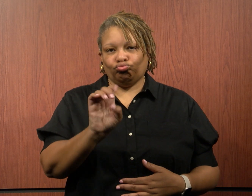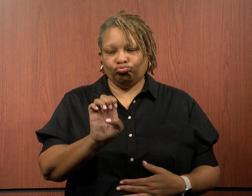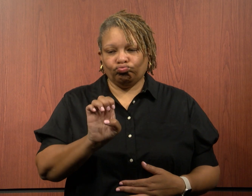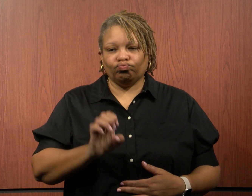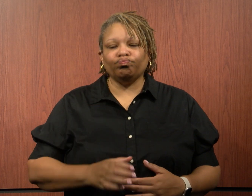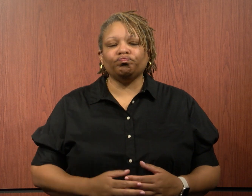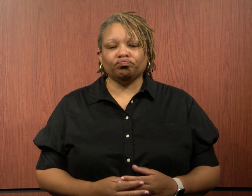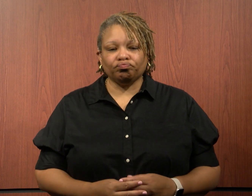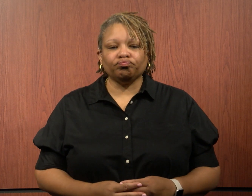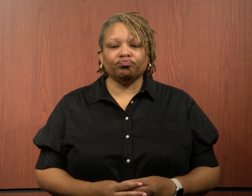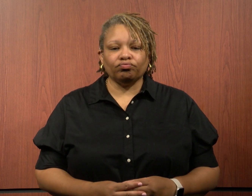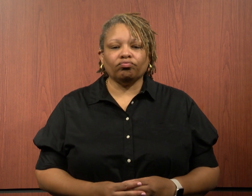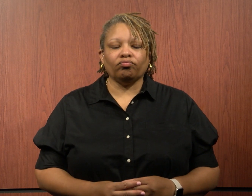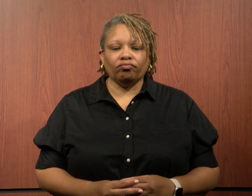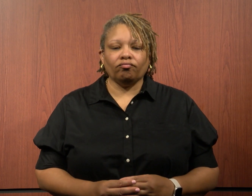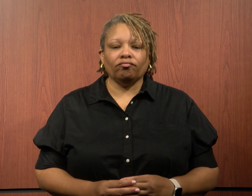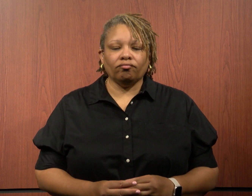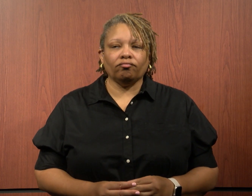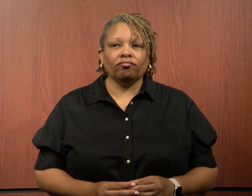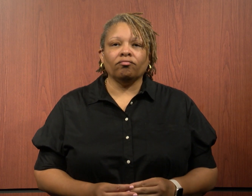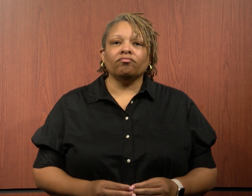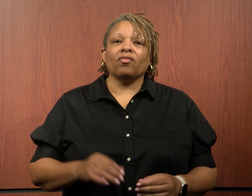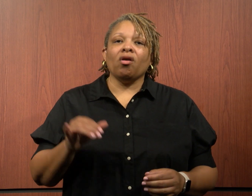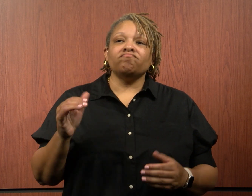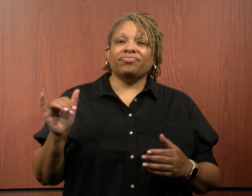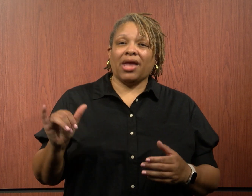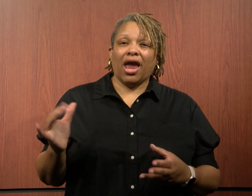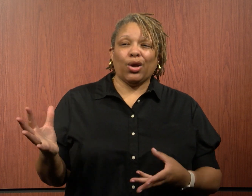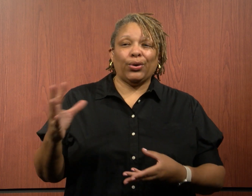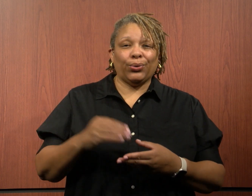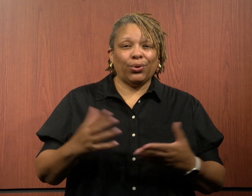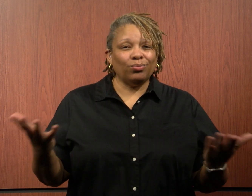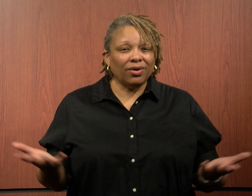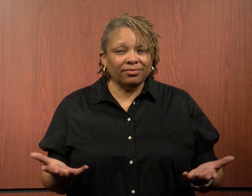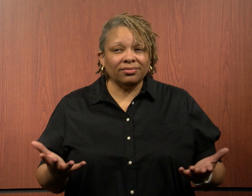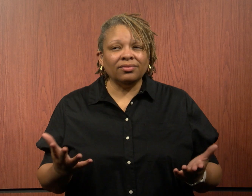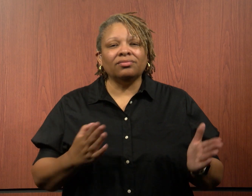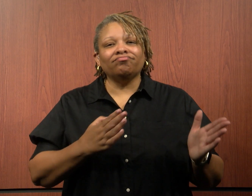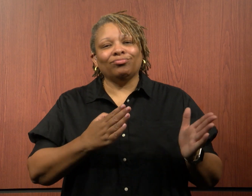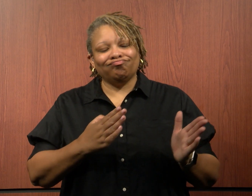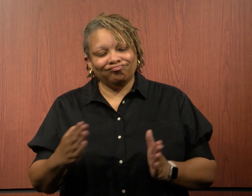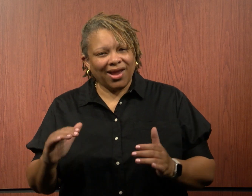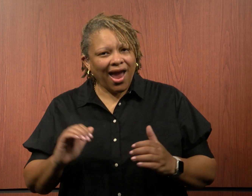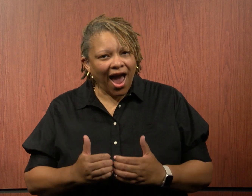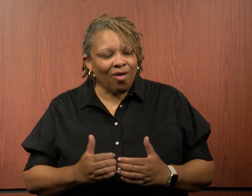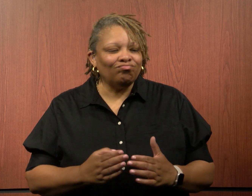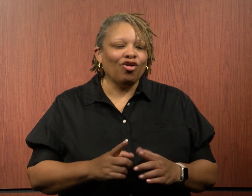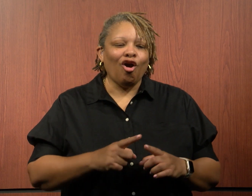authoritative, but for the most part, by longest to shortest, although they grouped Peter's letters together